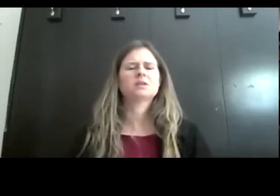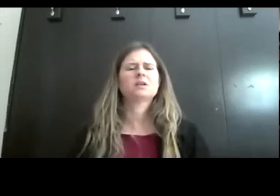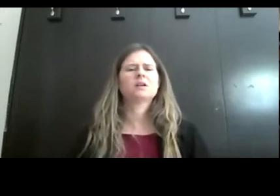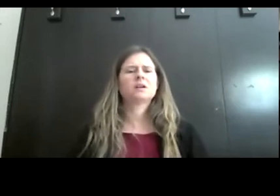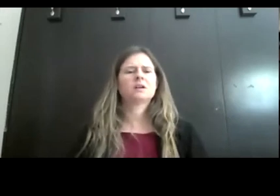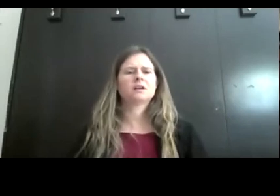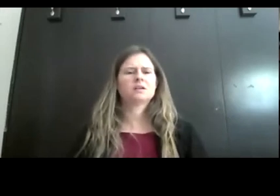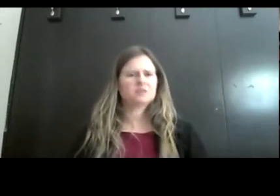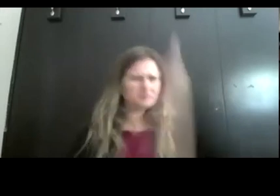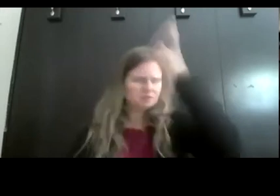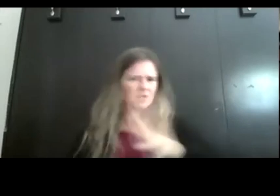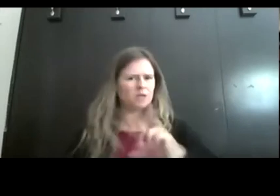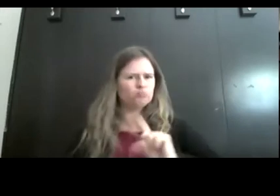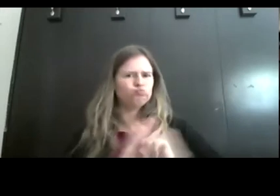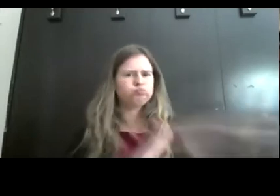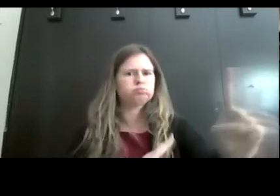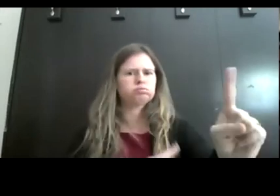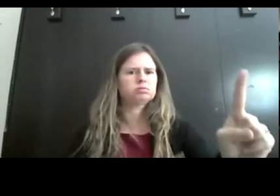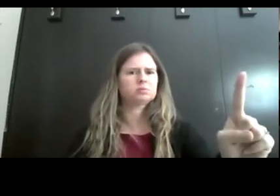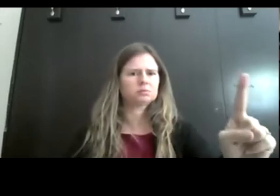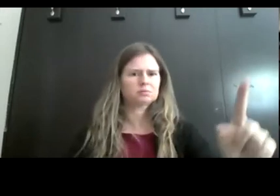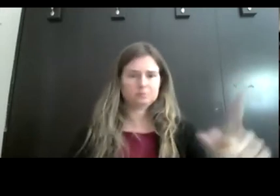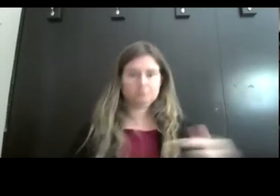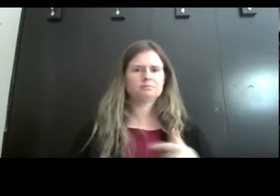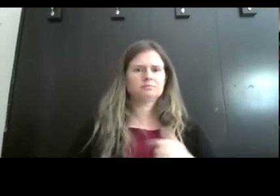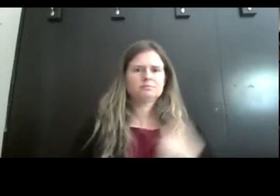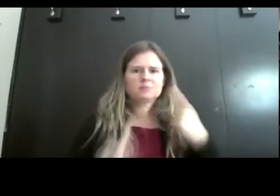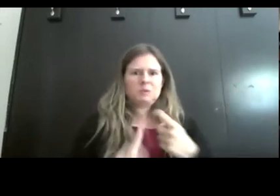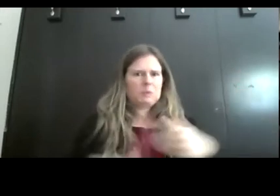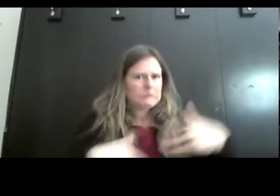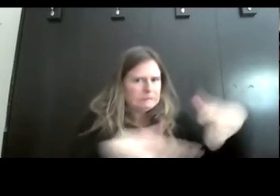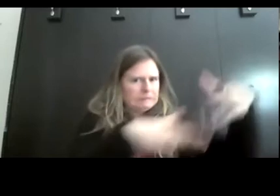stormed off, which was the goal I wanted to accomplish.